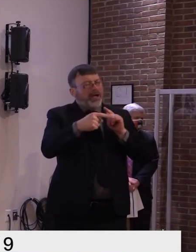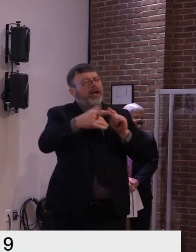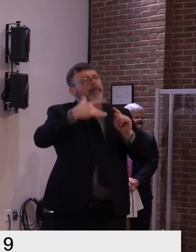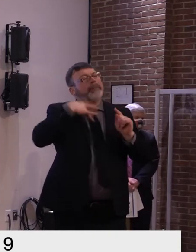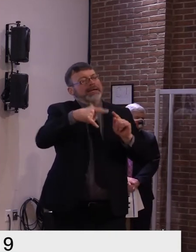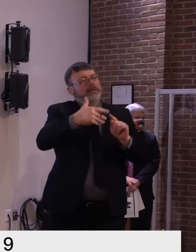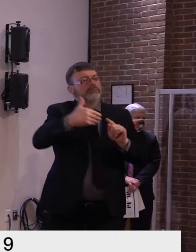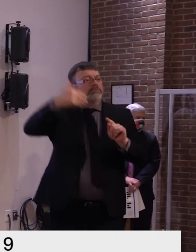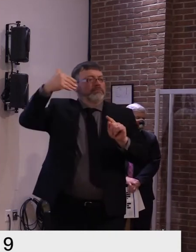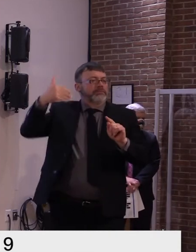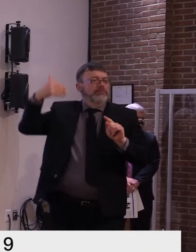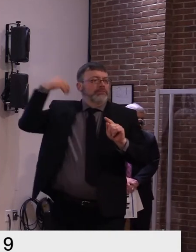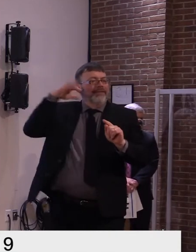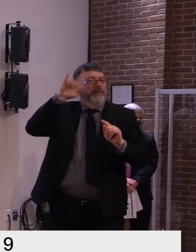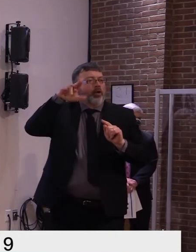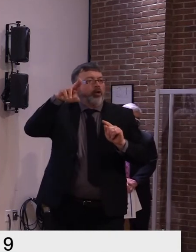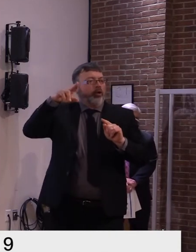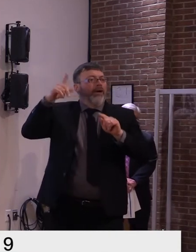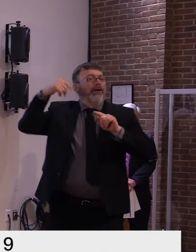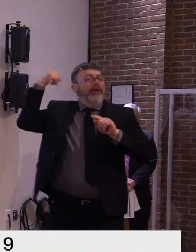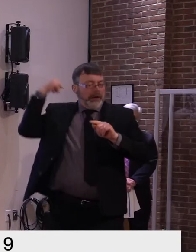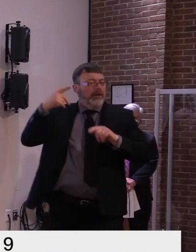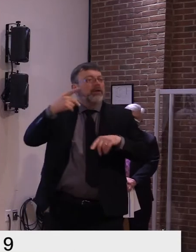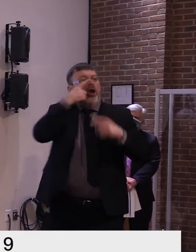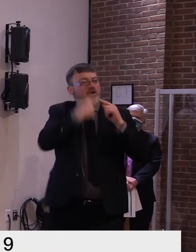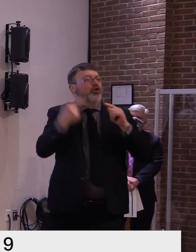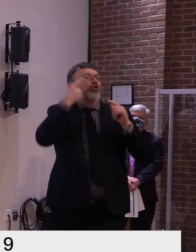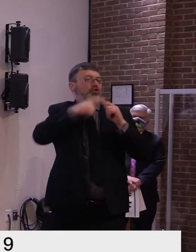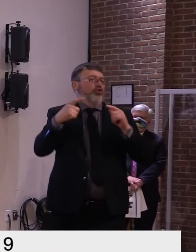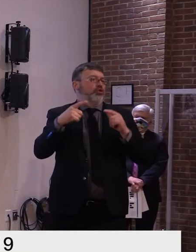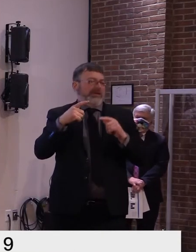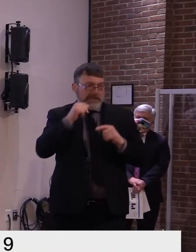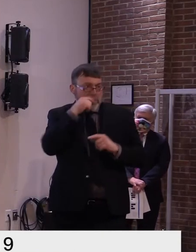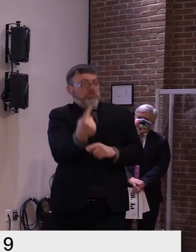weeks, anaphylaxis did seem to be a rare event.